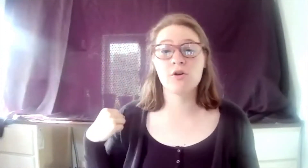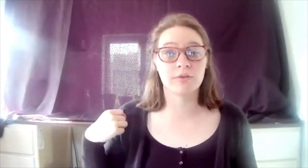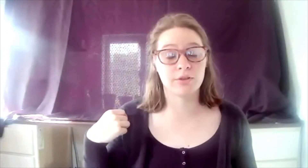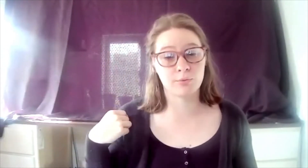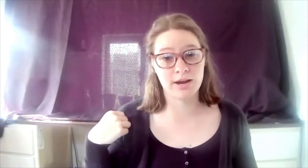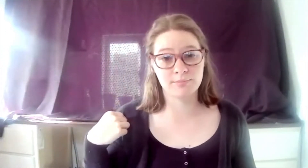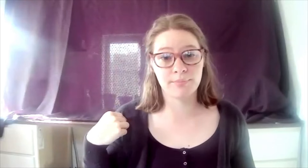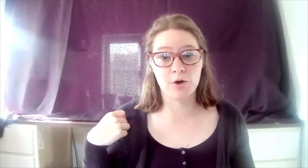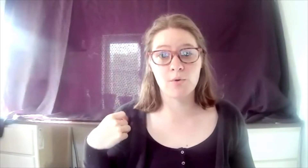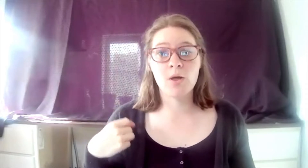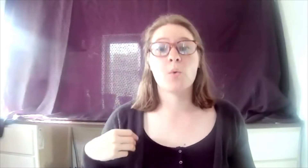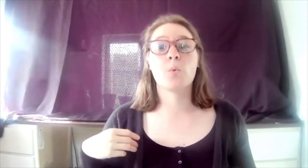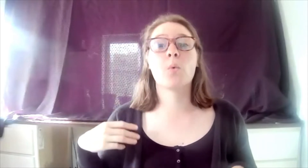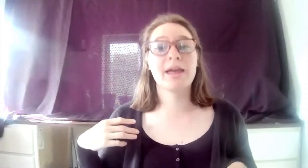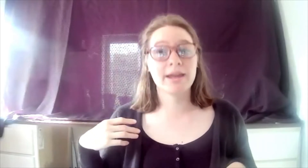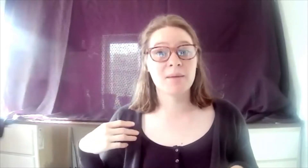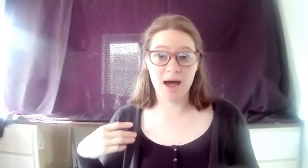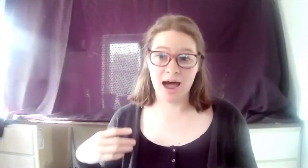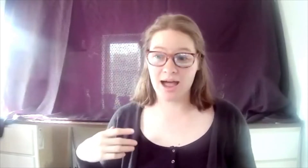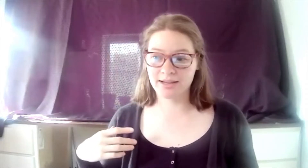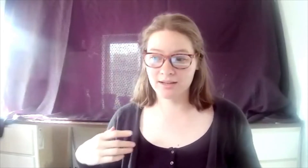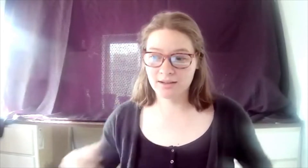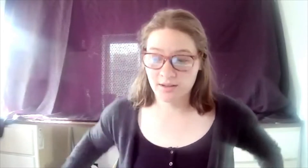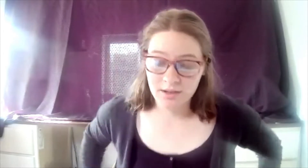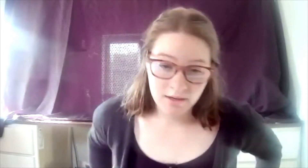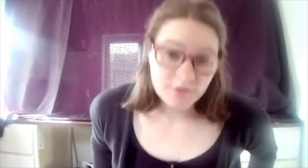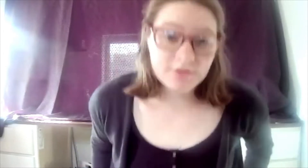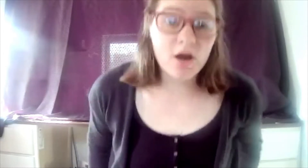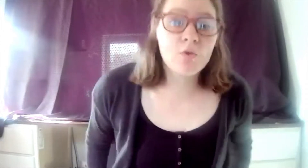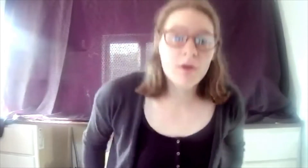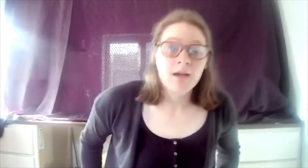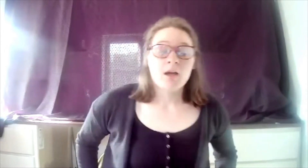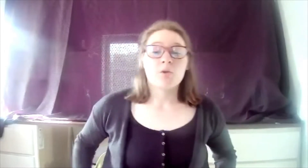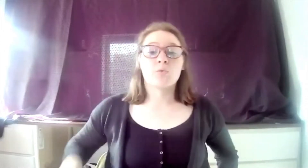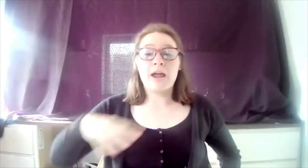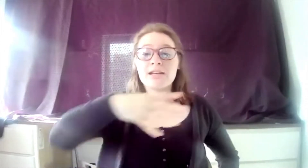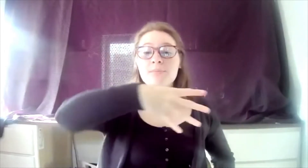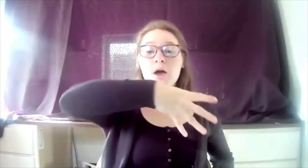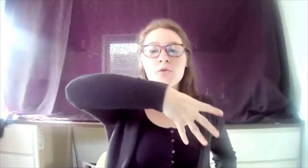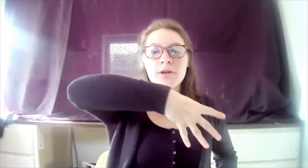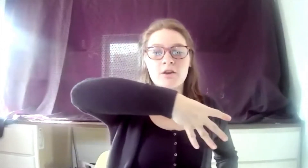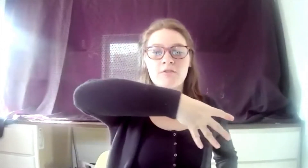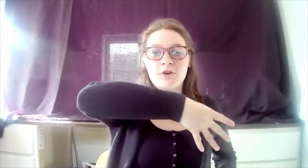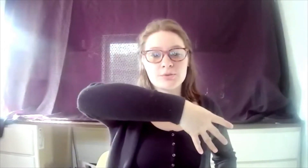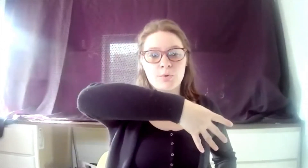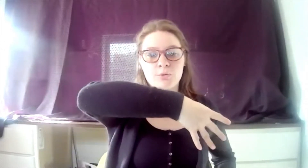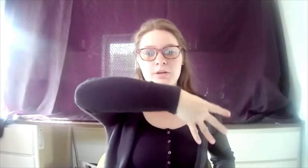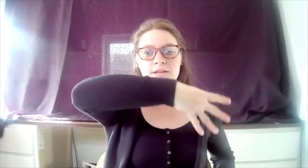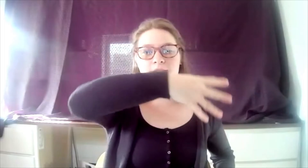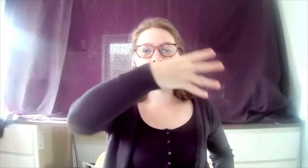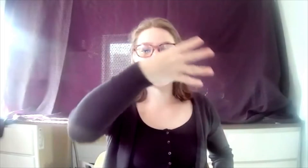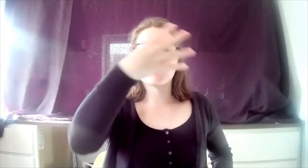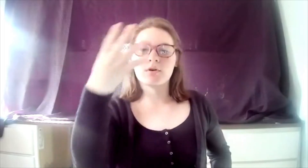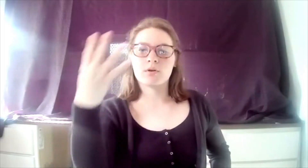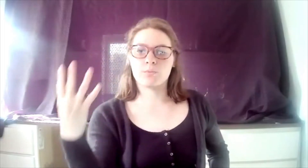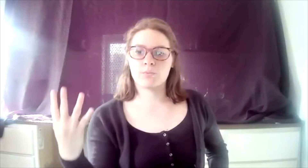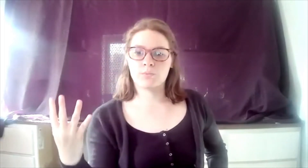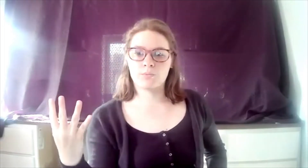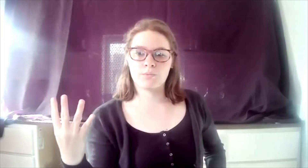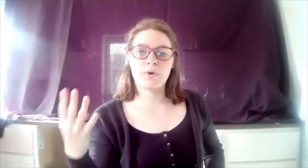Over the Rainbow, Way Up High. So rainbow is our first word we need to know.